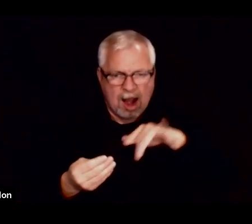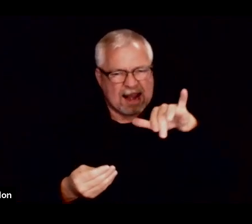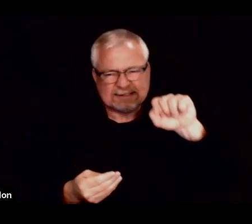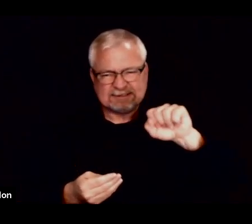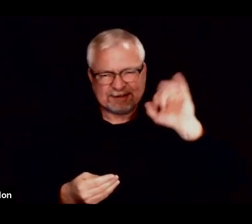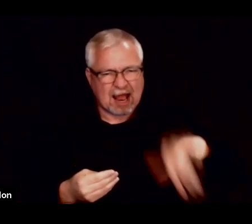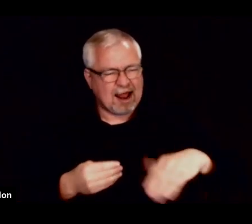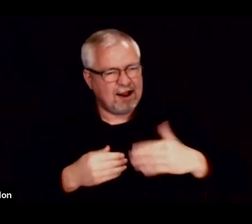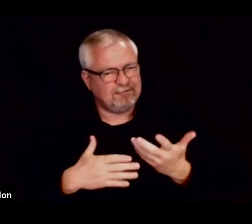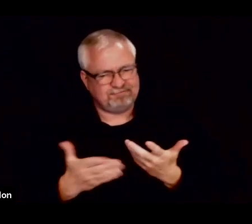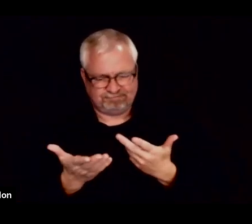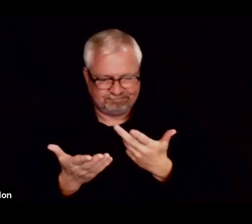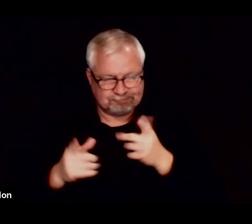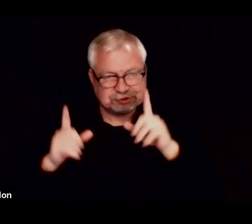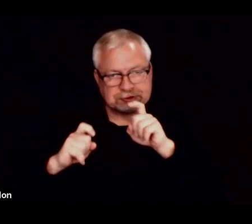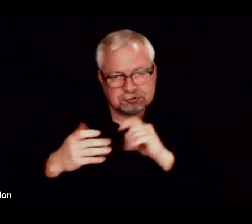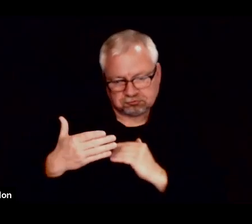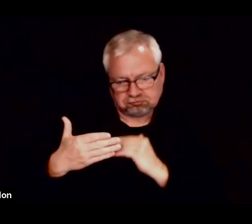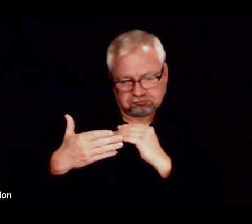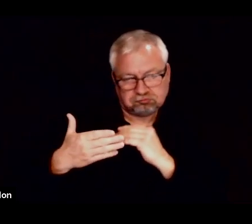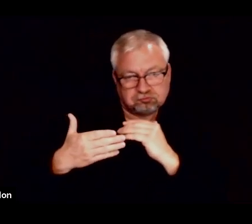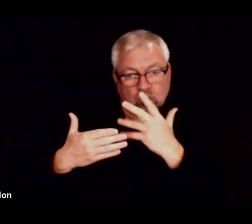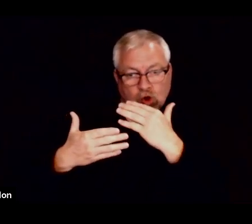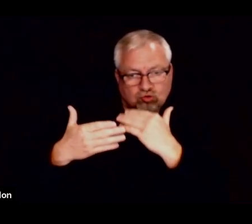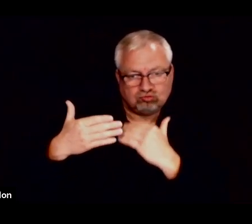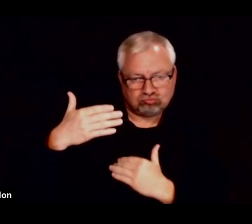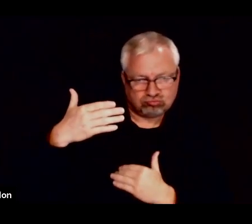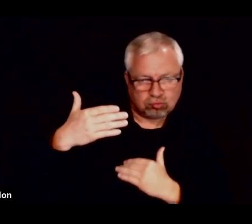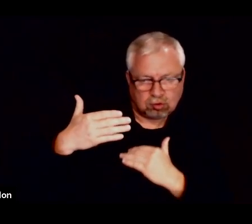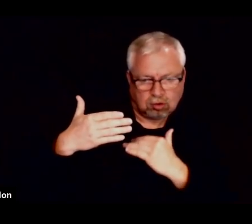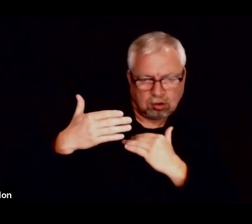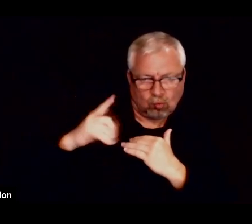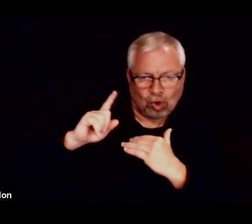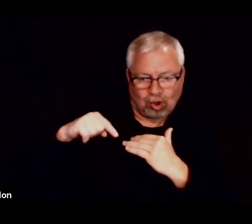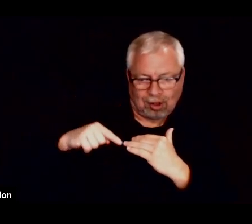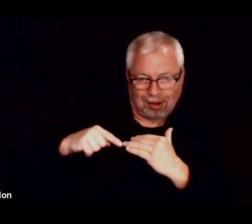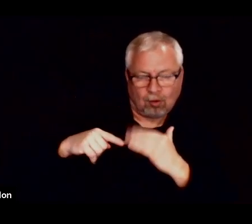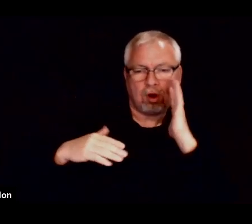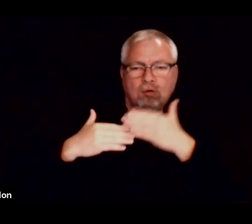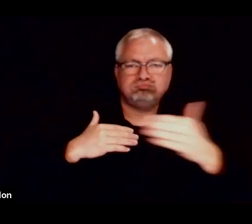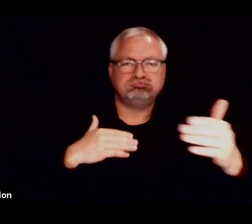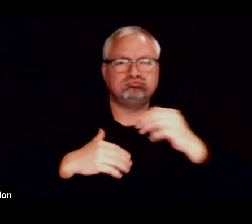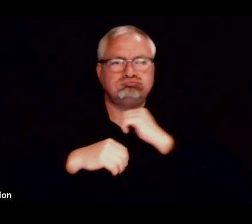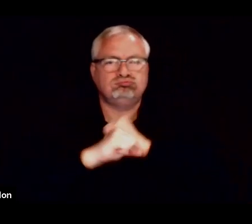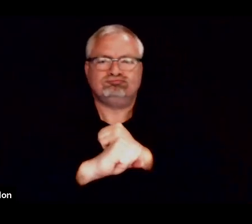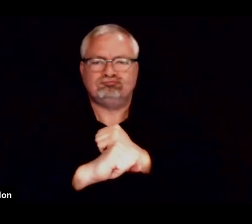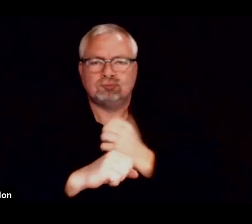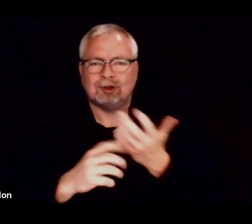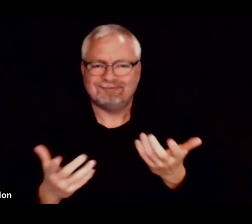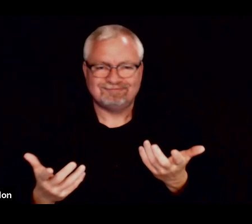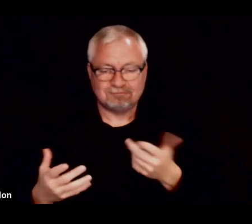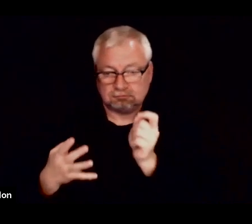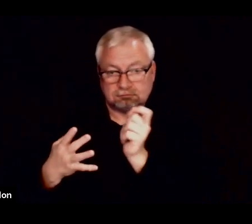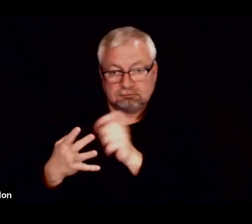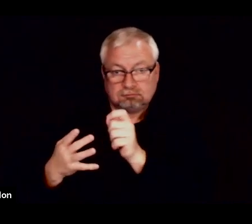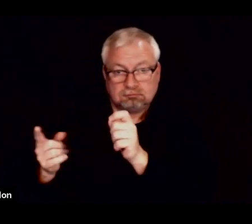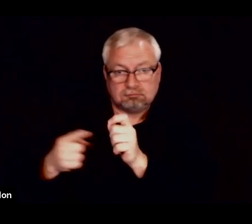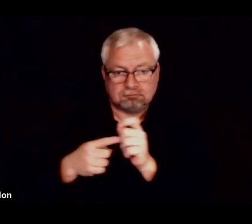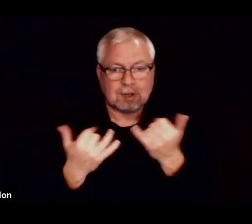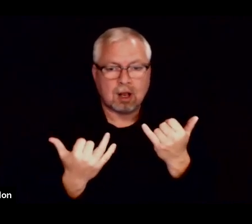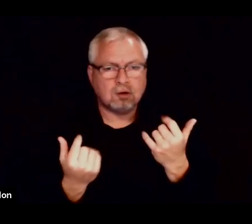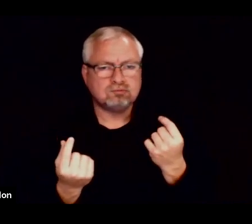the way that we are using serology is really to look at how much